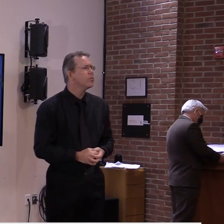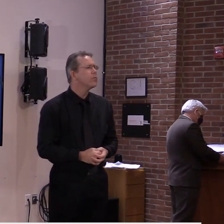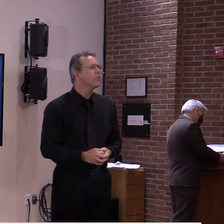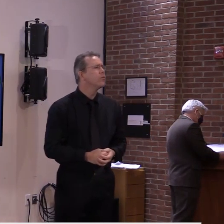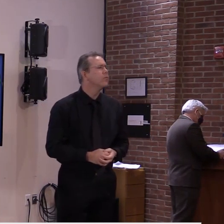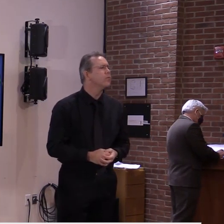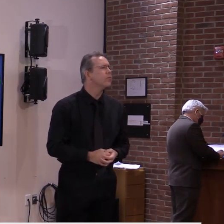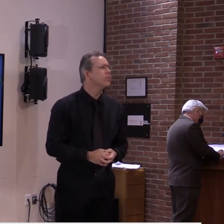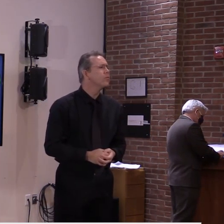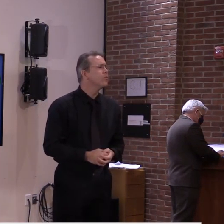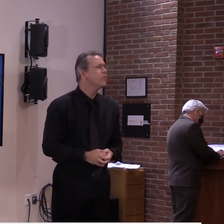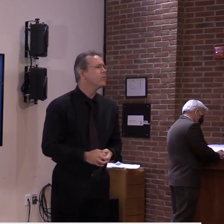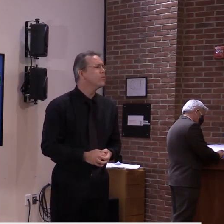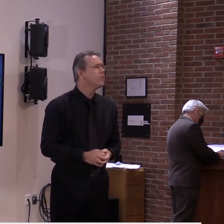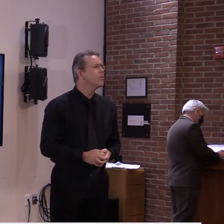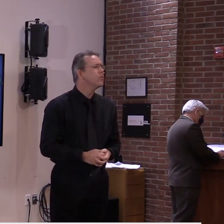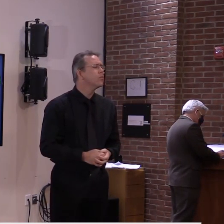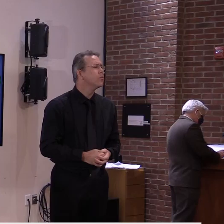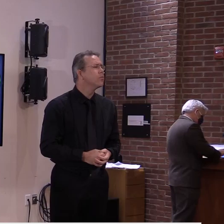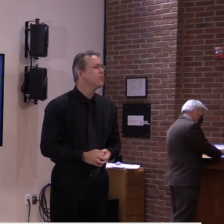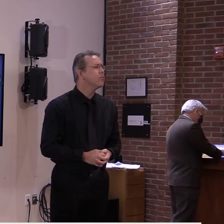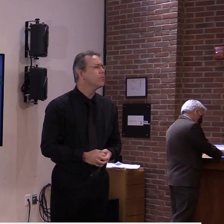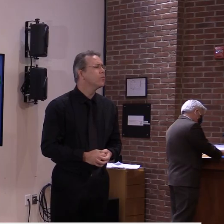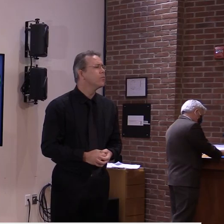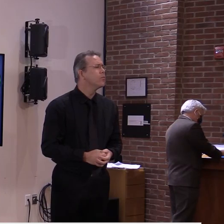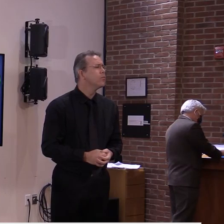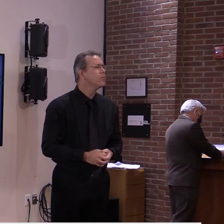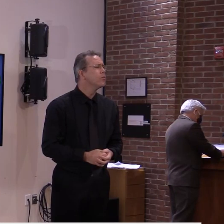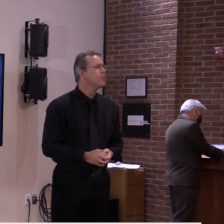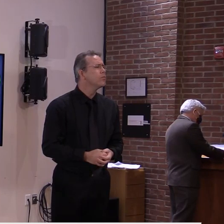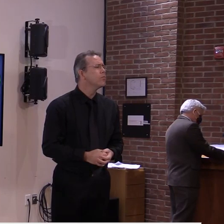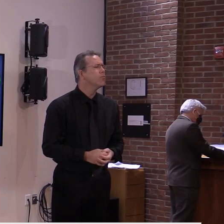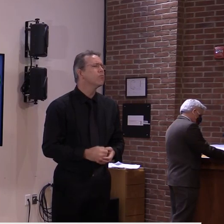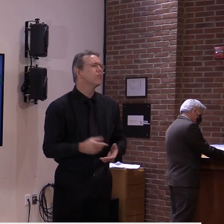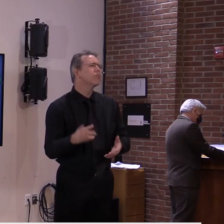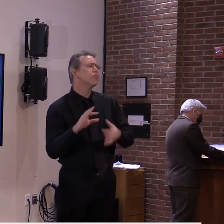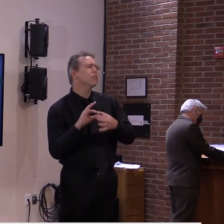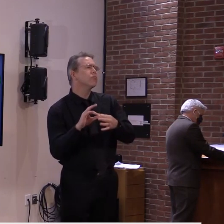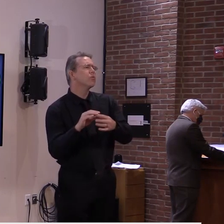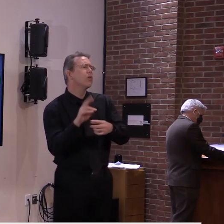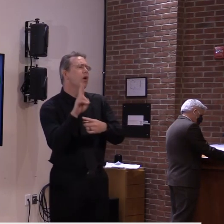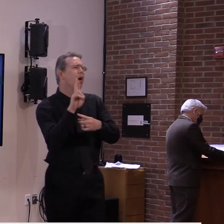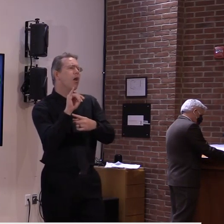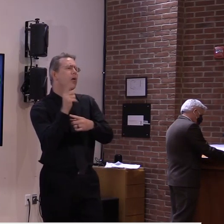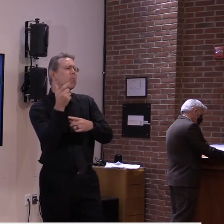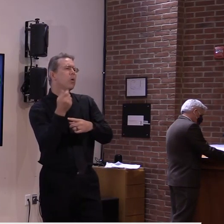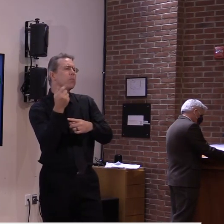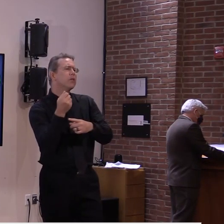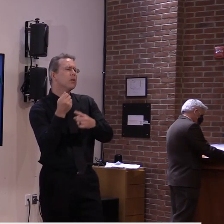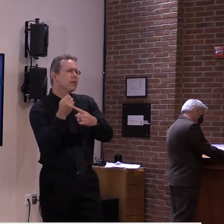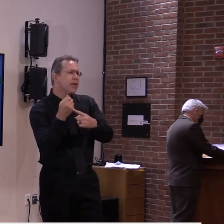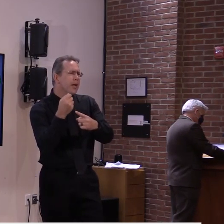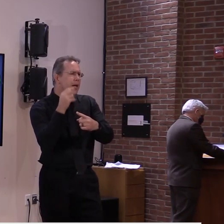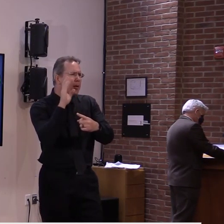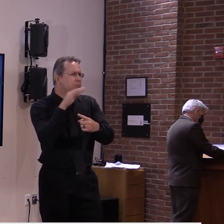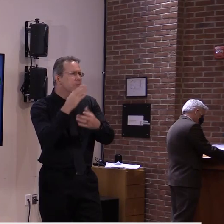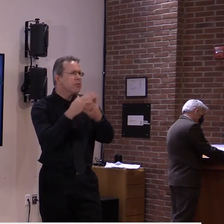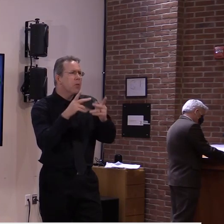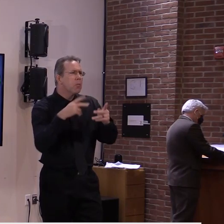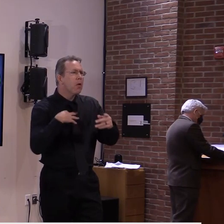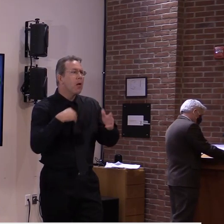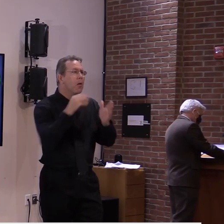response, where are we now as far as some of those cases that have needed to be adjudicated and you know, trying to get that stuff